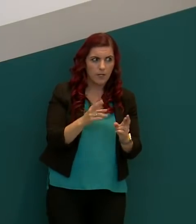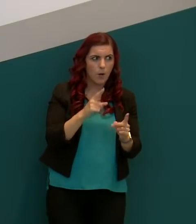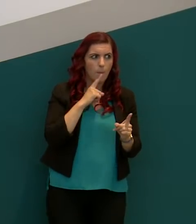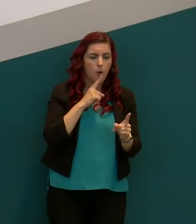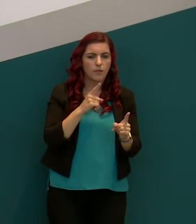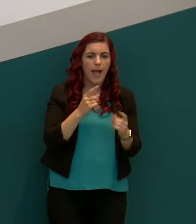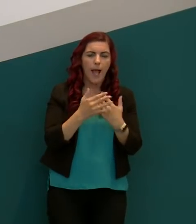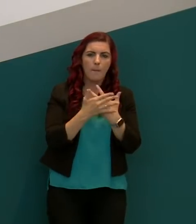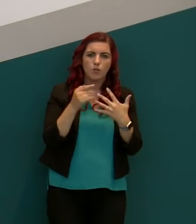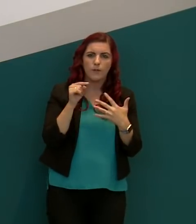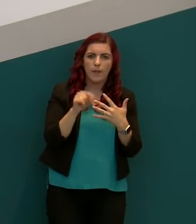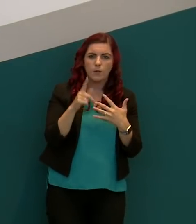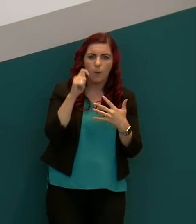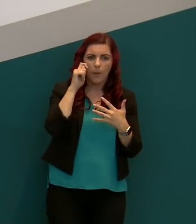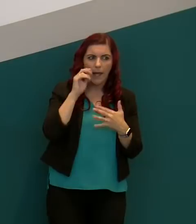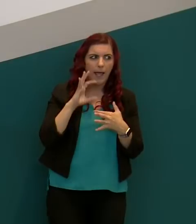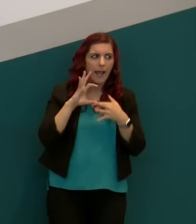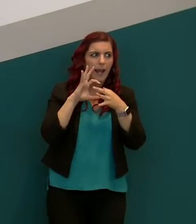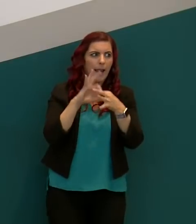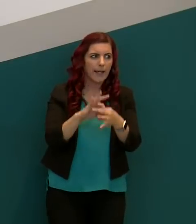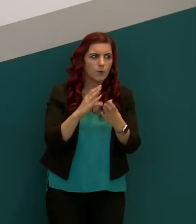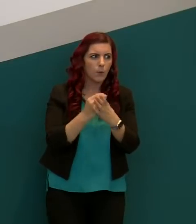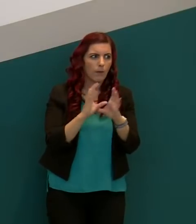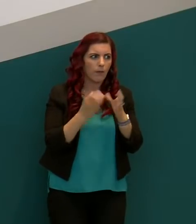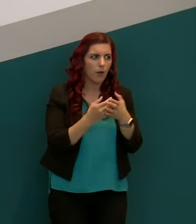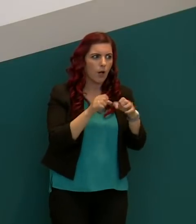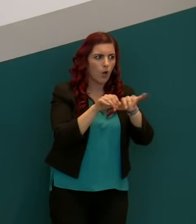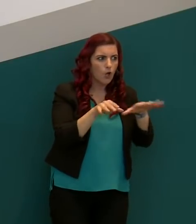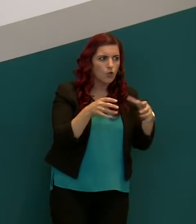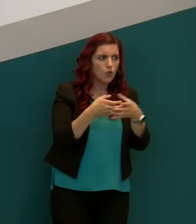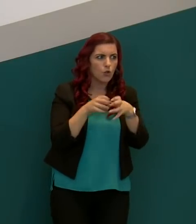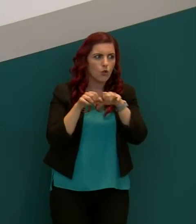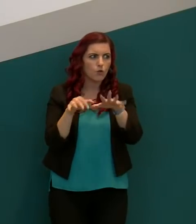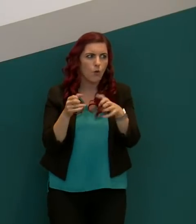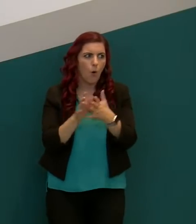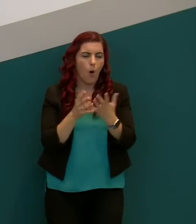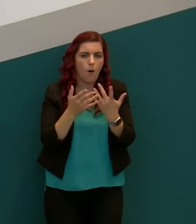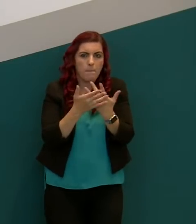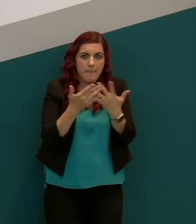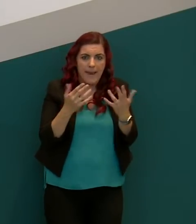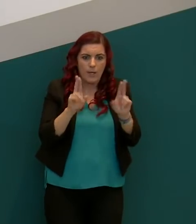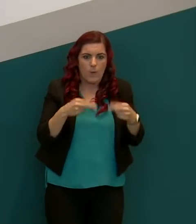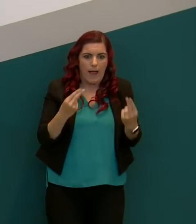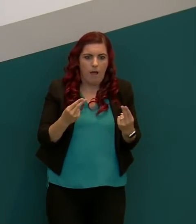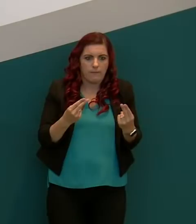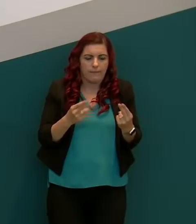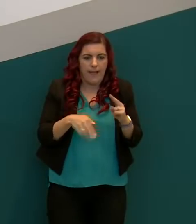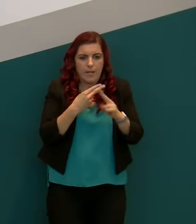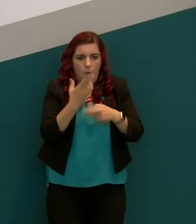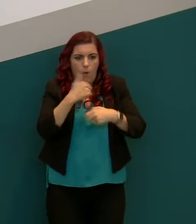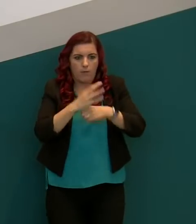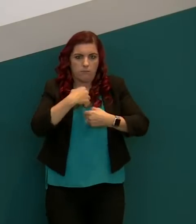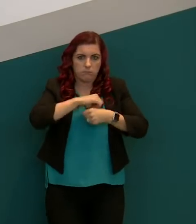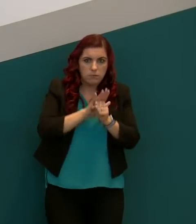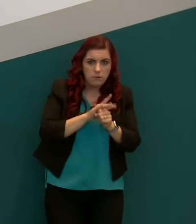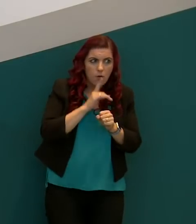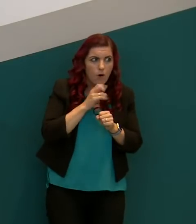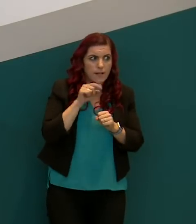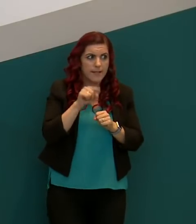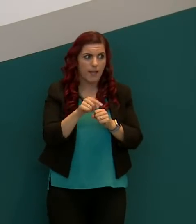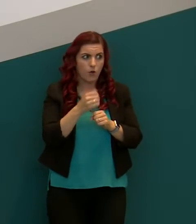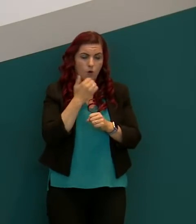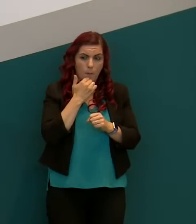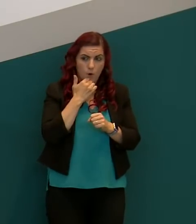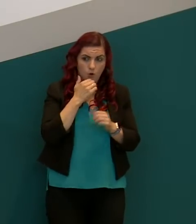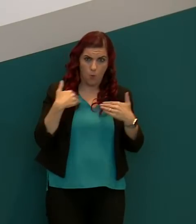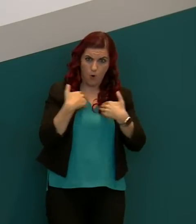proportion of these do you hope to identify as part of known clusters, or will many remain untraceable? And just, I suppose, is that number of community transmission cases a